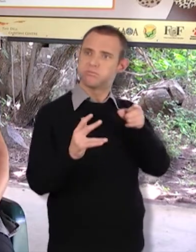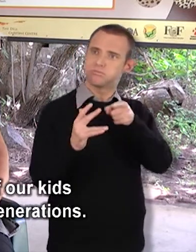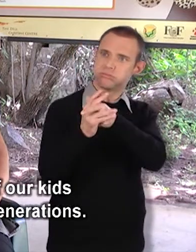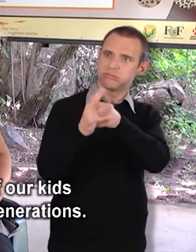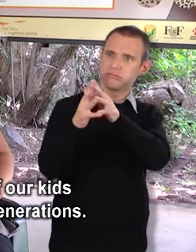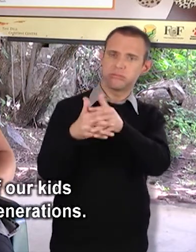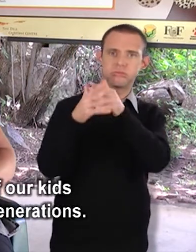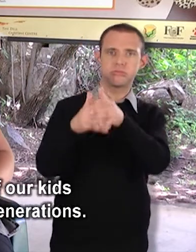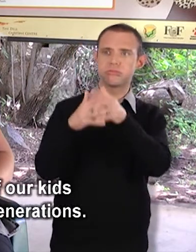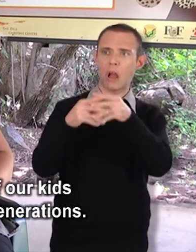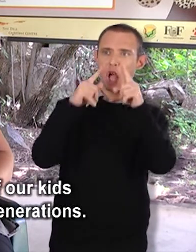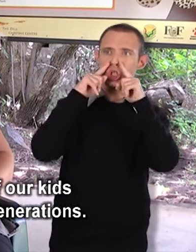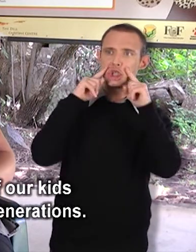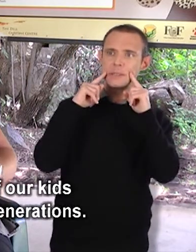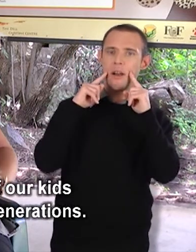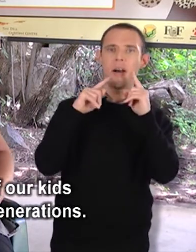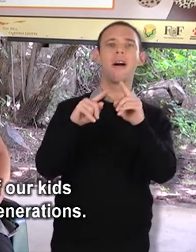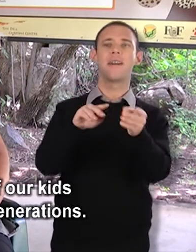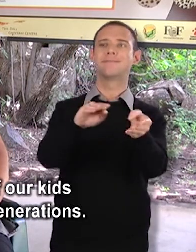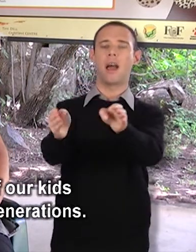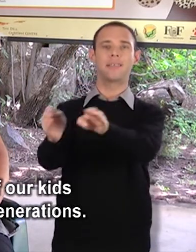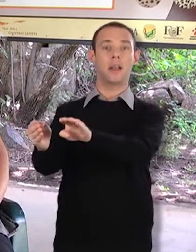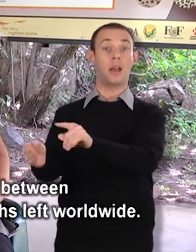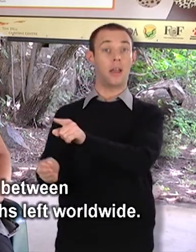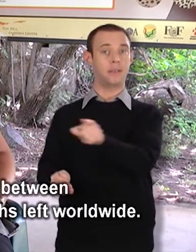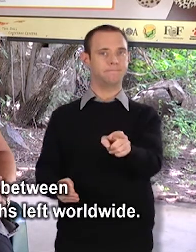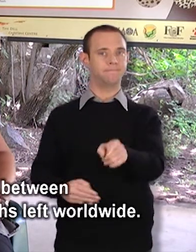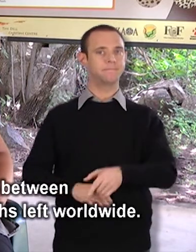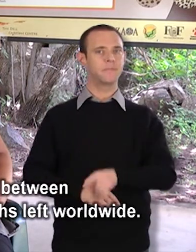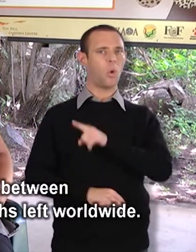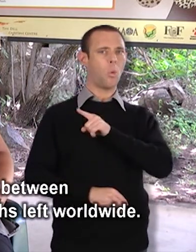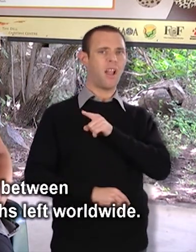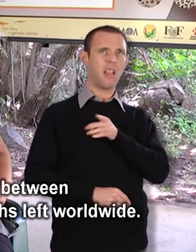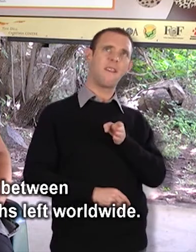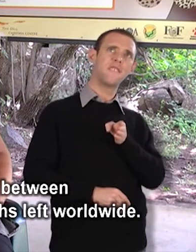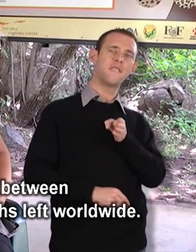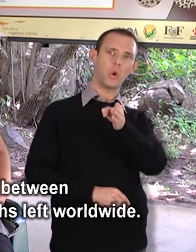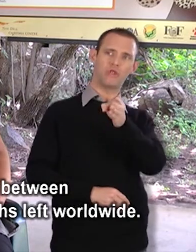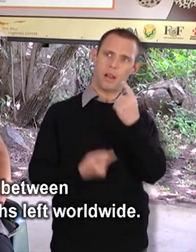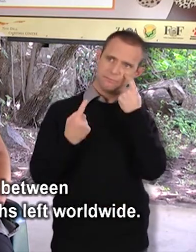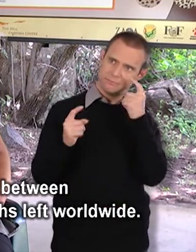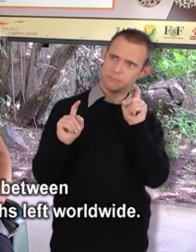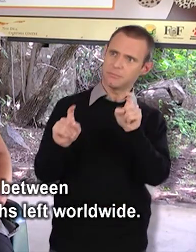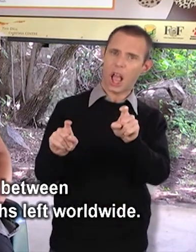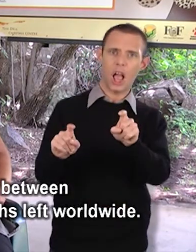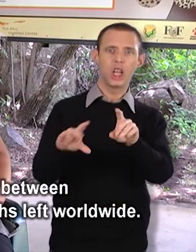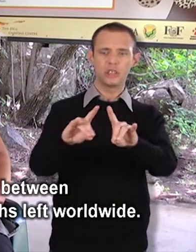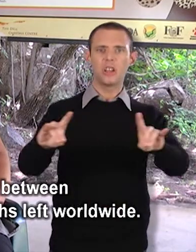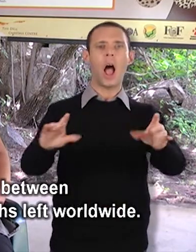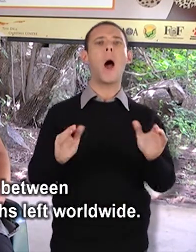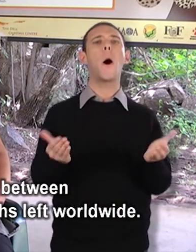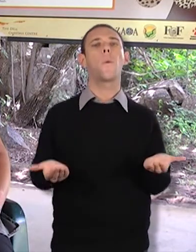important to us because for our kids, for future generations, there are between 7,000 and 8,000 cheetahs